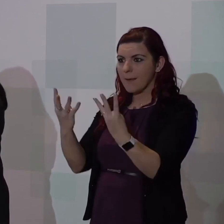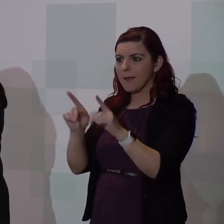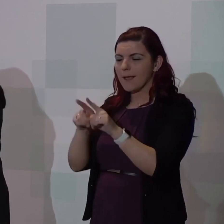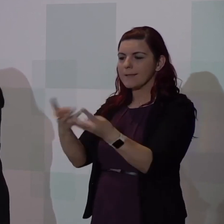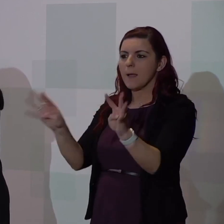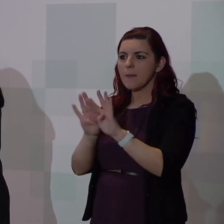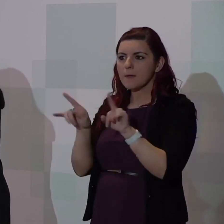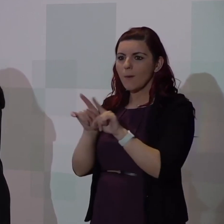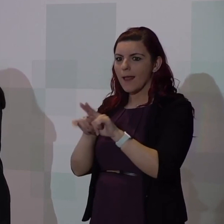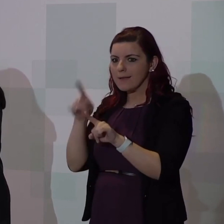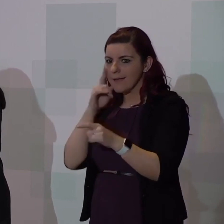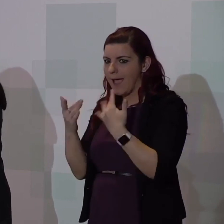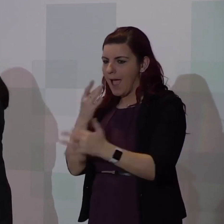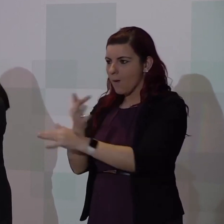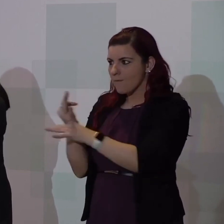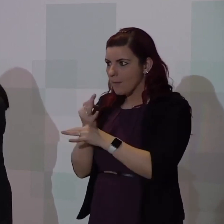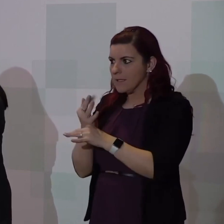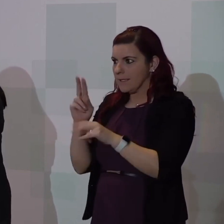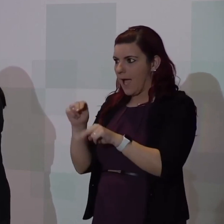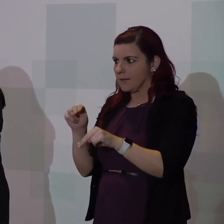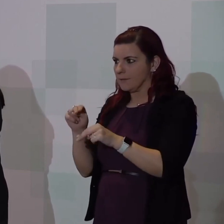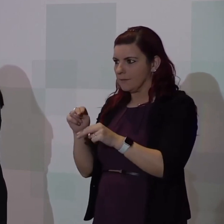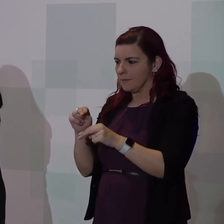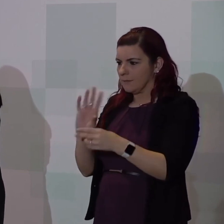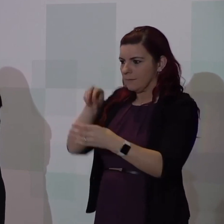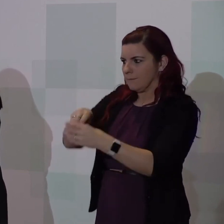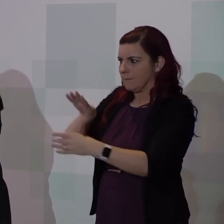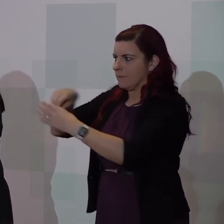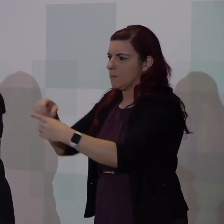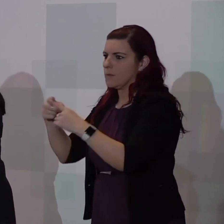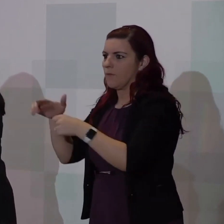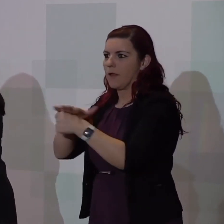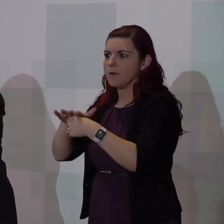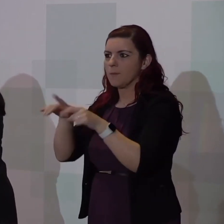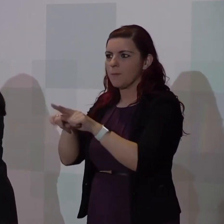into some of these areas as well. Of course,